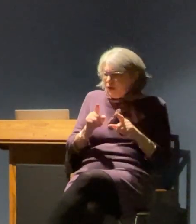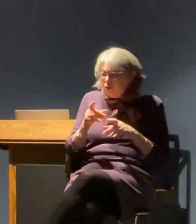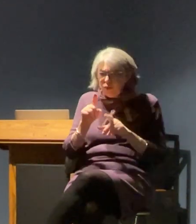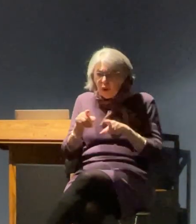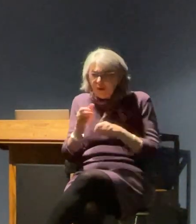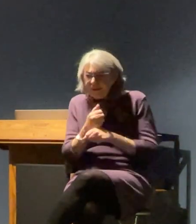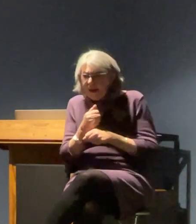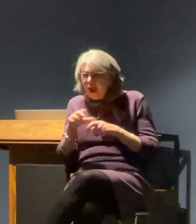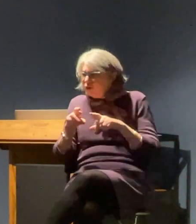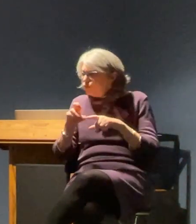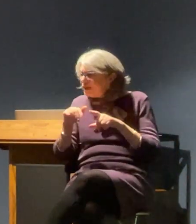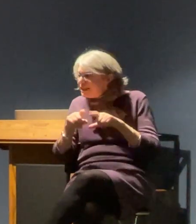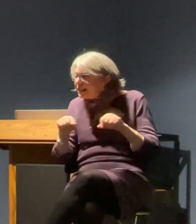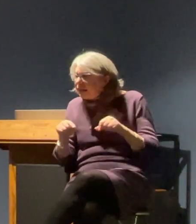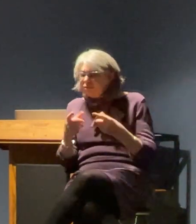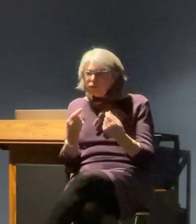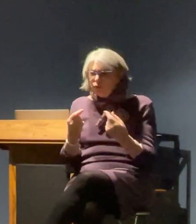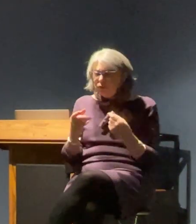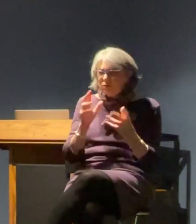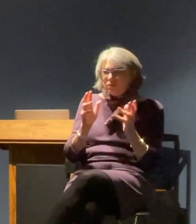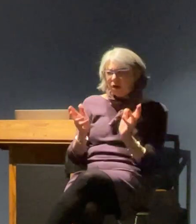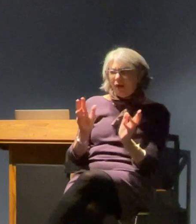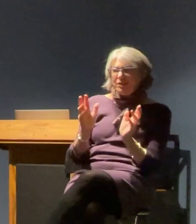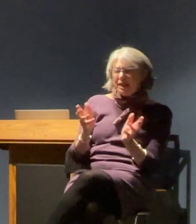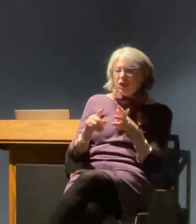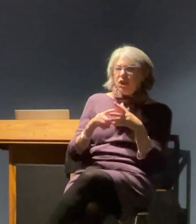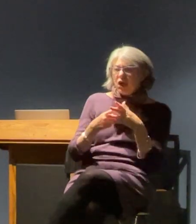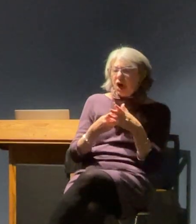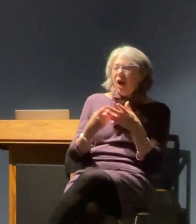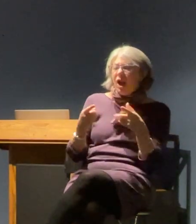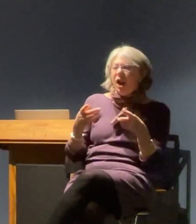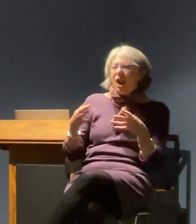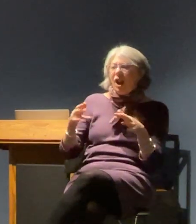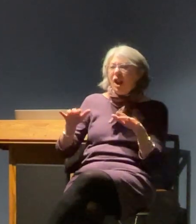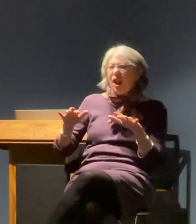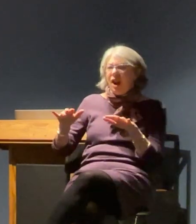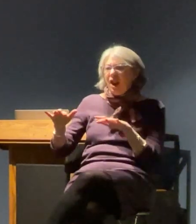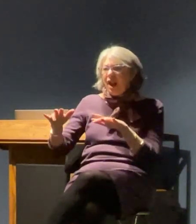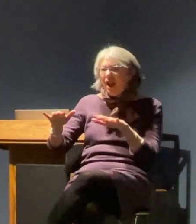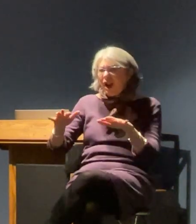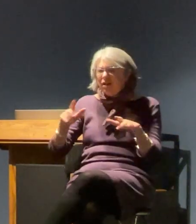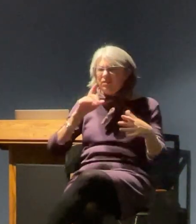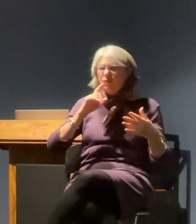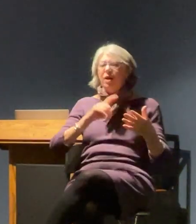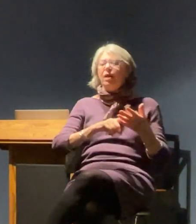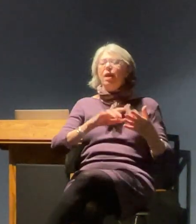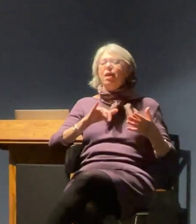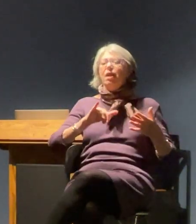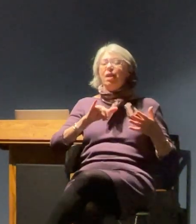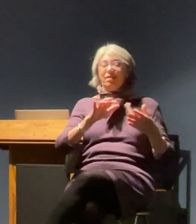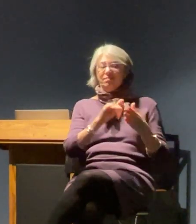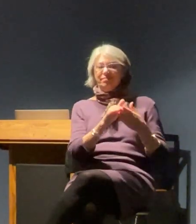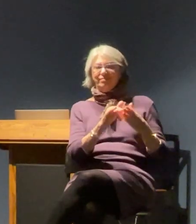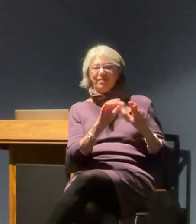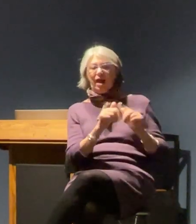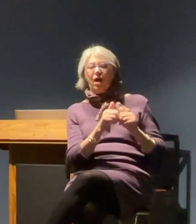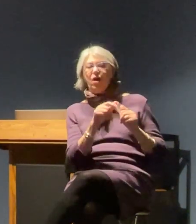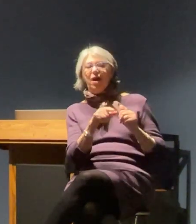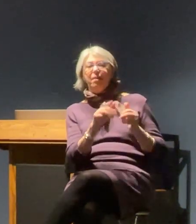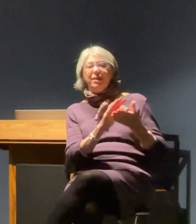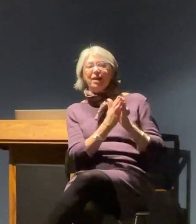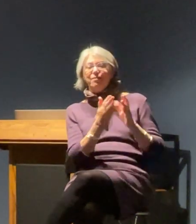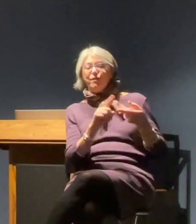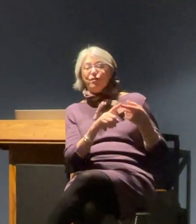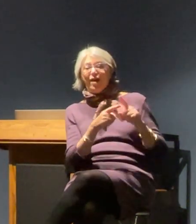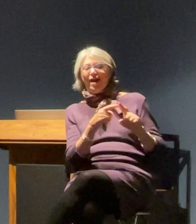and how to get the receipt done? Conversation starts to be created, and you get to just recognize somebody in that way where that might become a